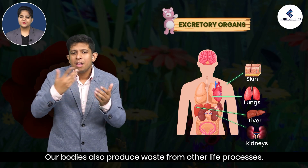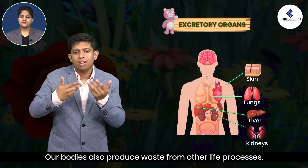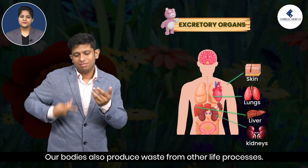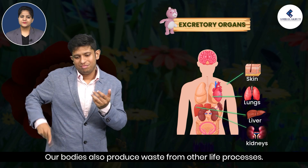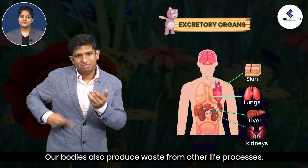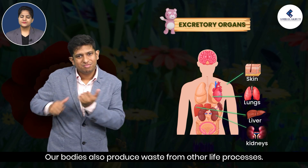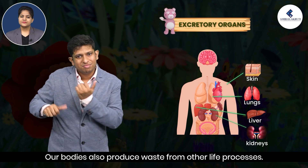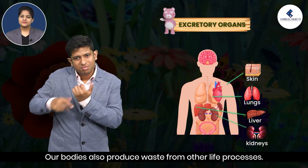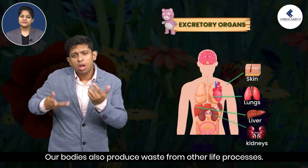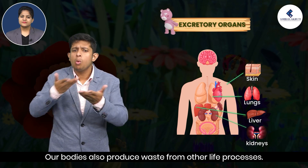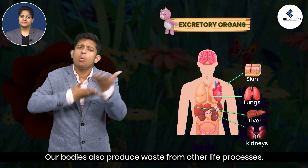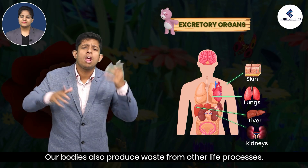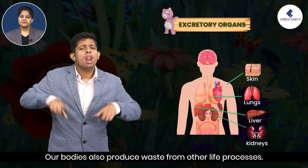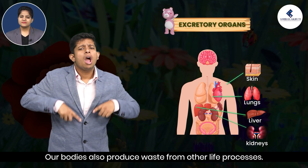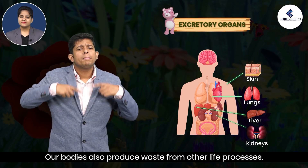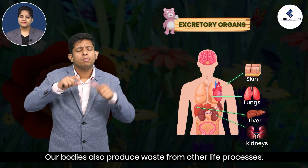processes.